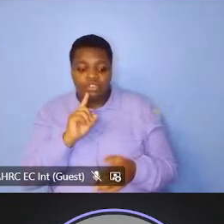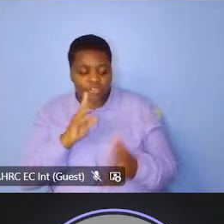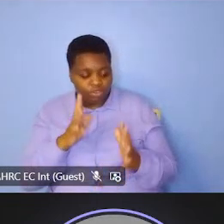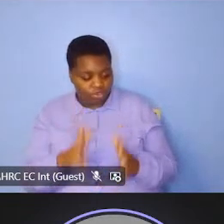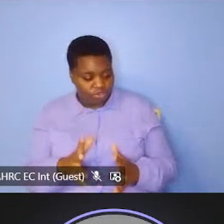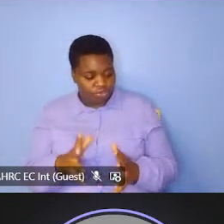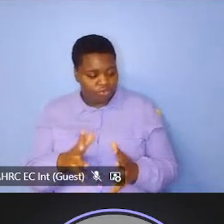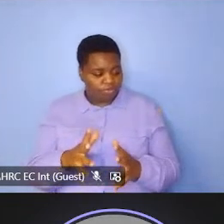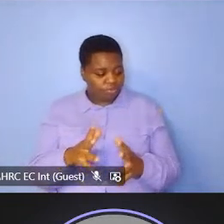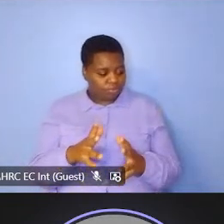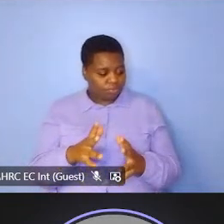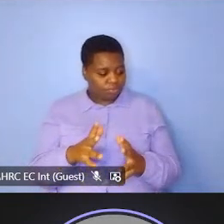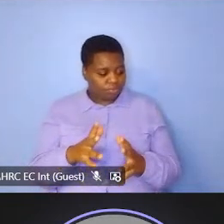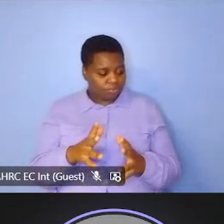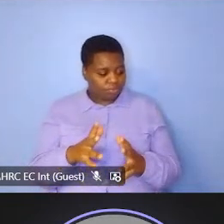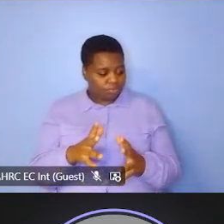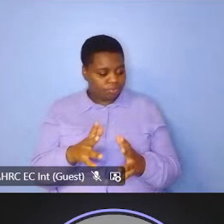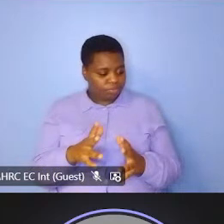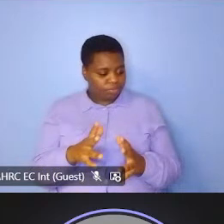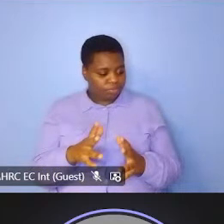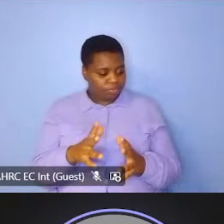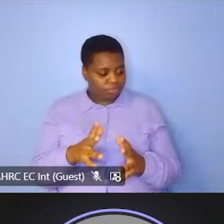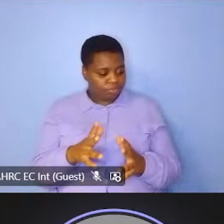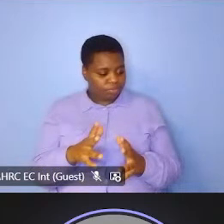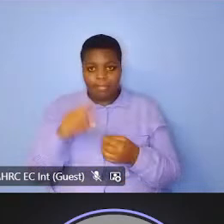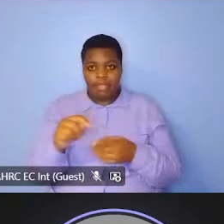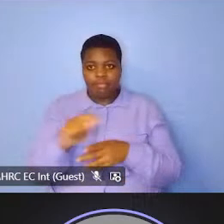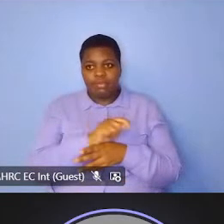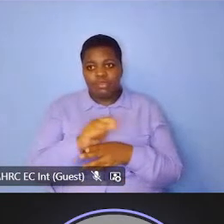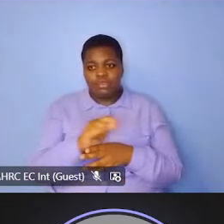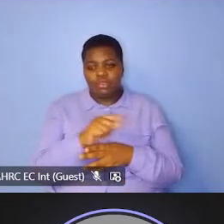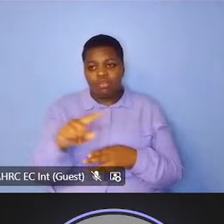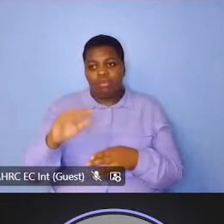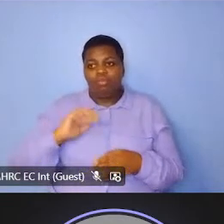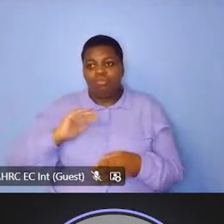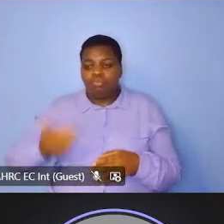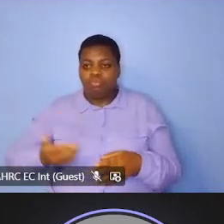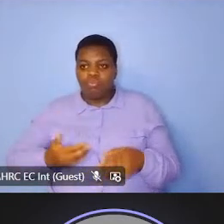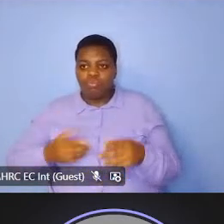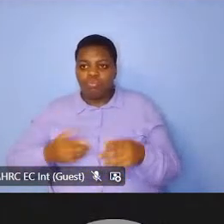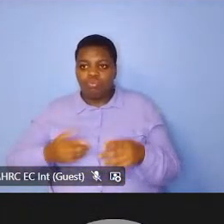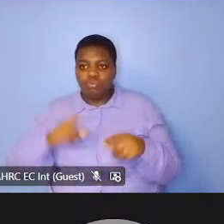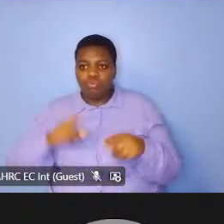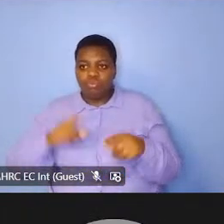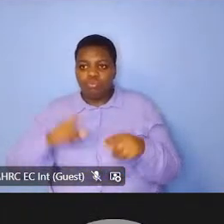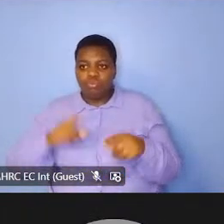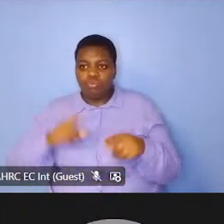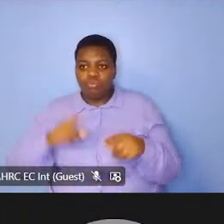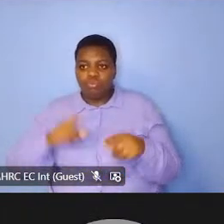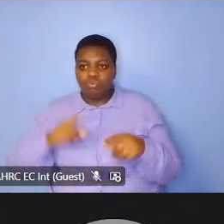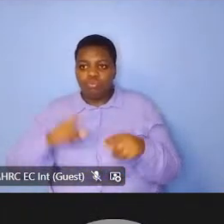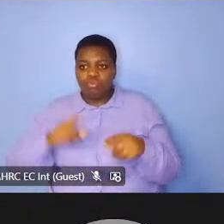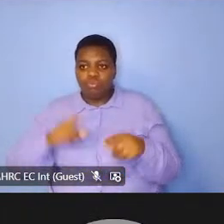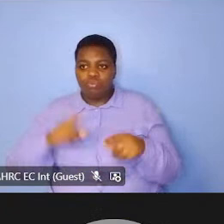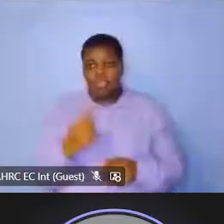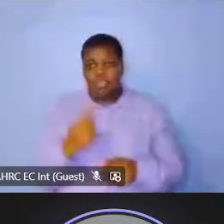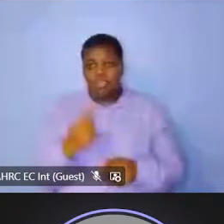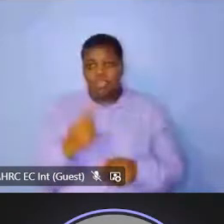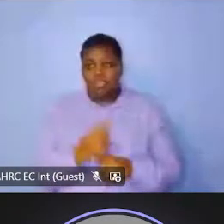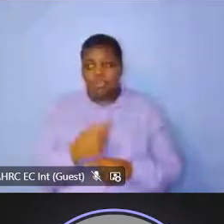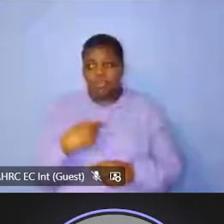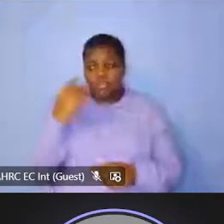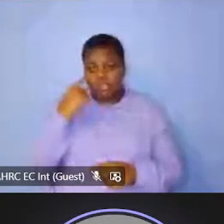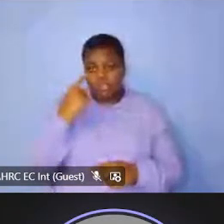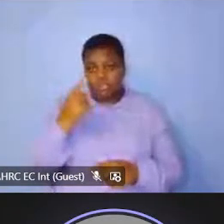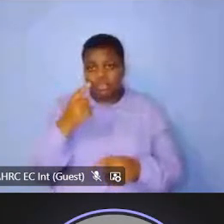and governing bodies should also be trained on the principles of gender and sexual diversity. Often, without even starting on these issues